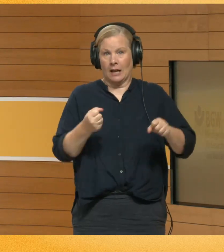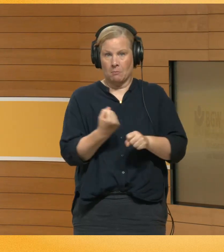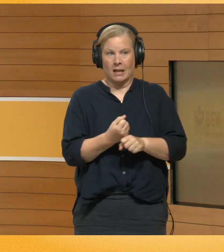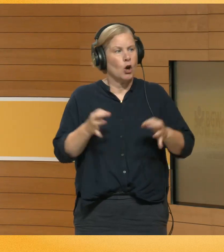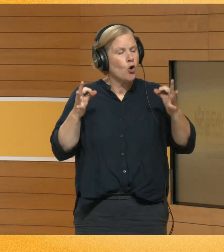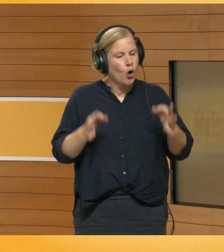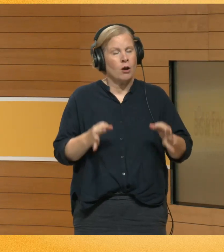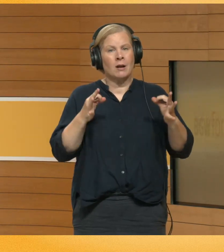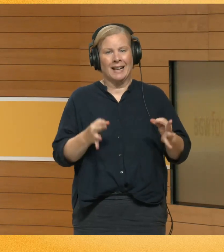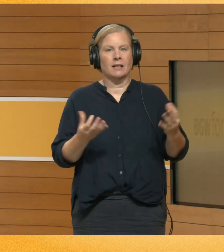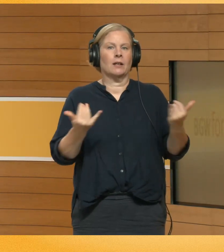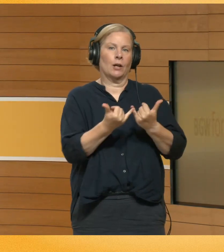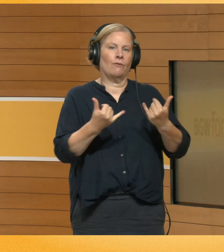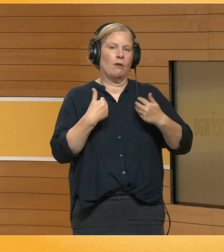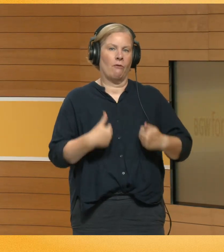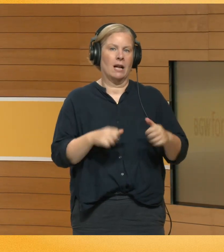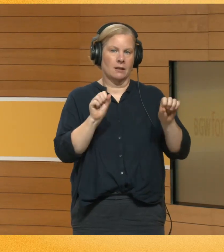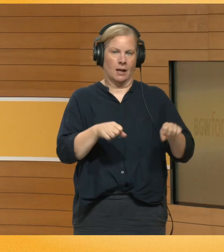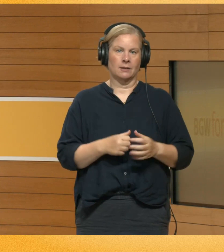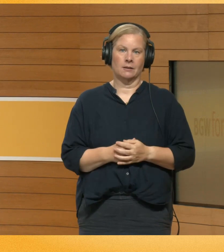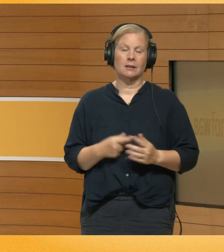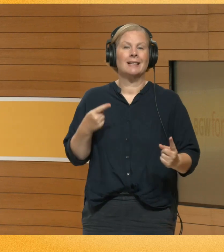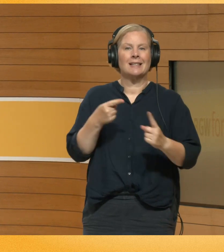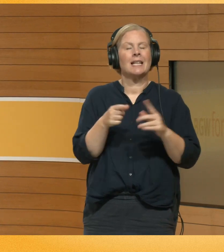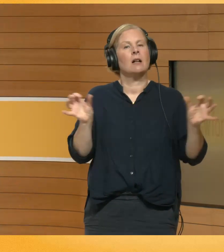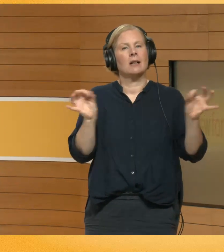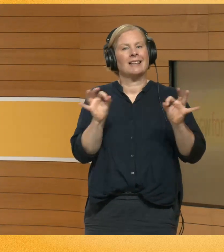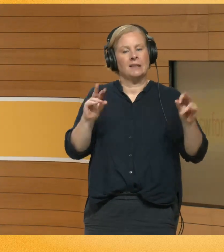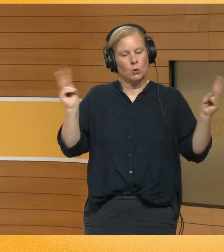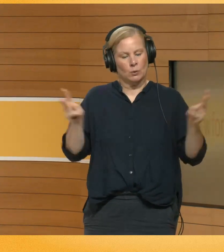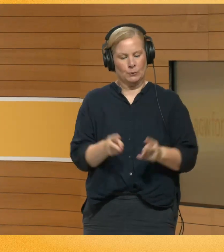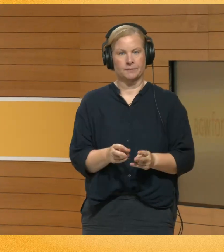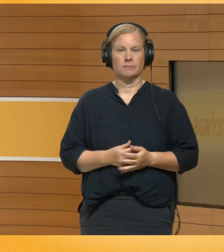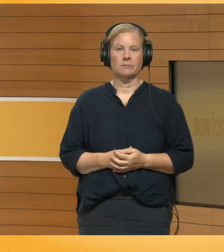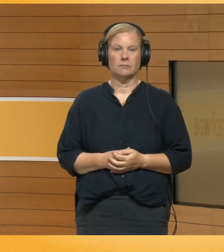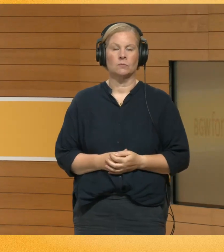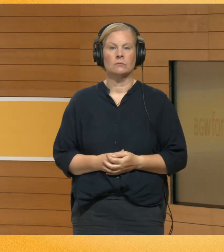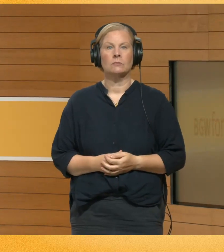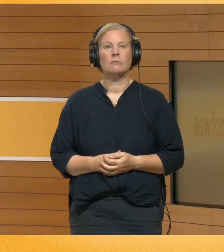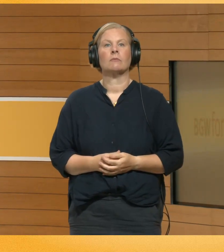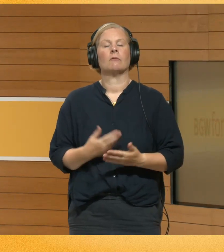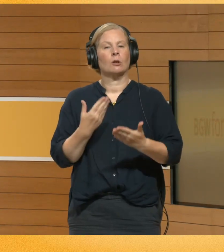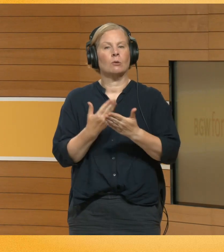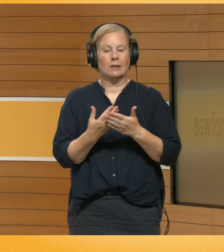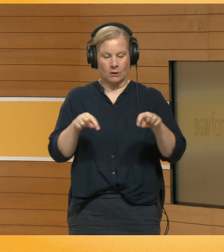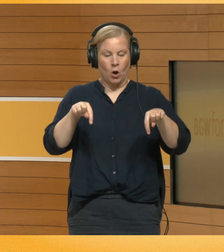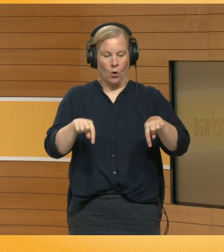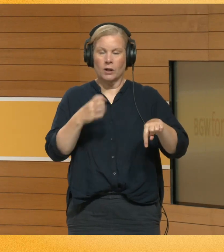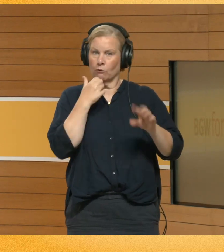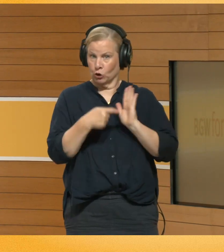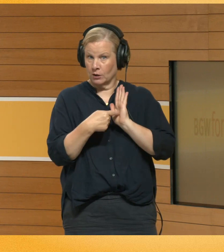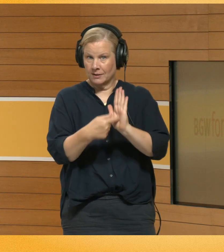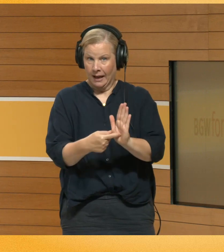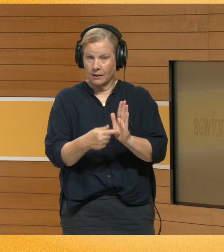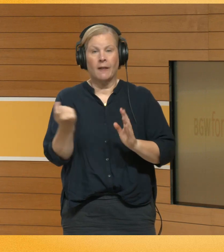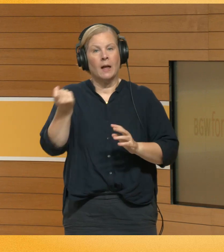show organizations what they can do in order to minimize and mitigate risks. And I'm going to talk about this today. I'm going